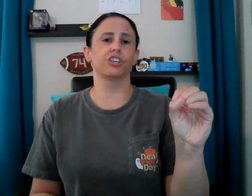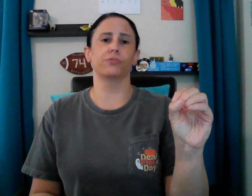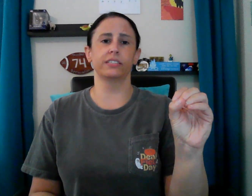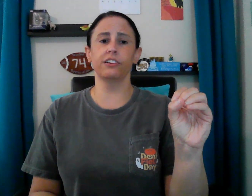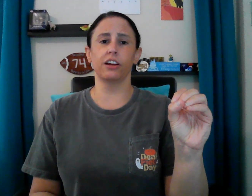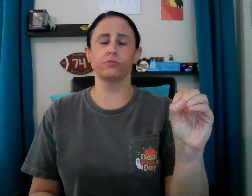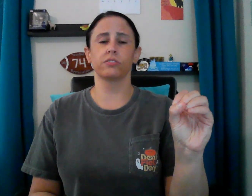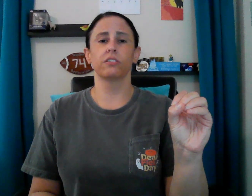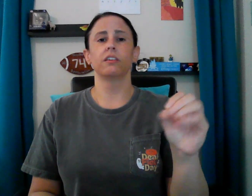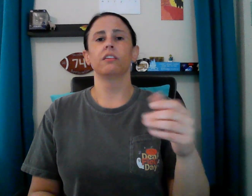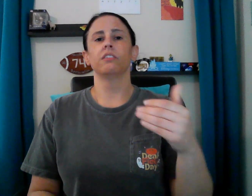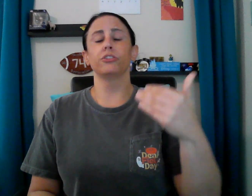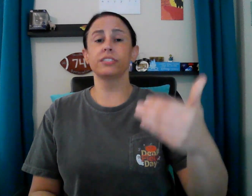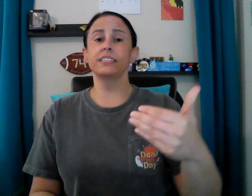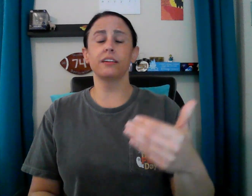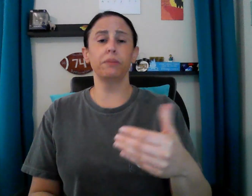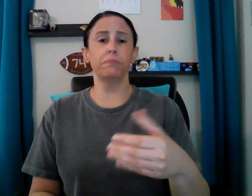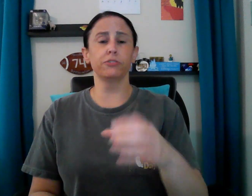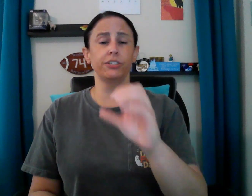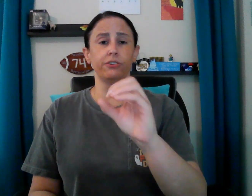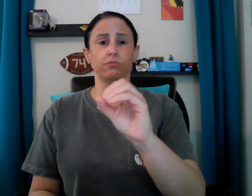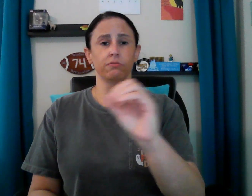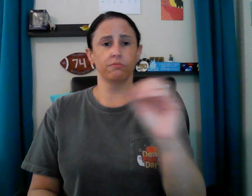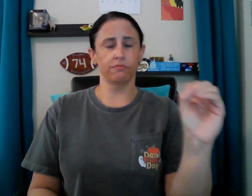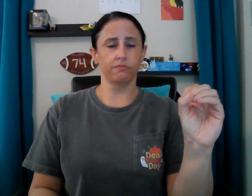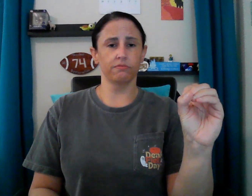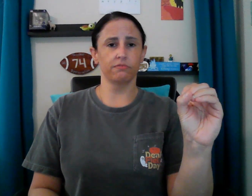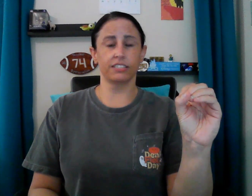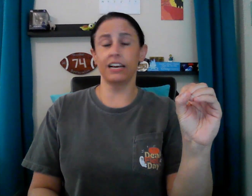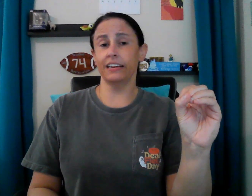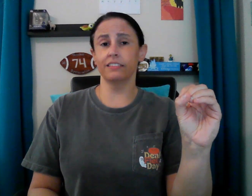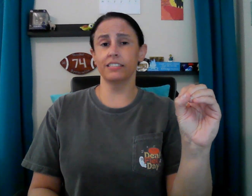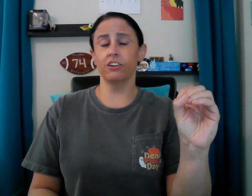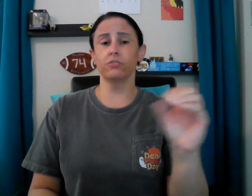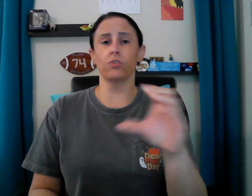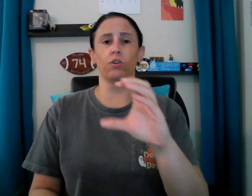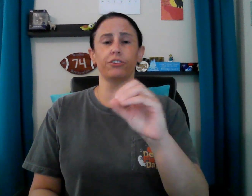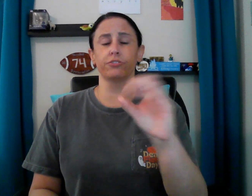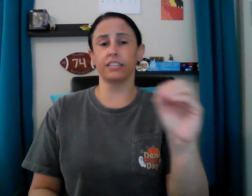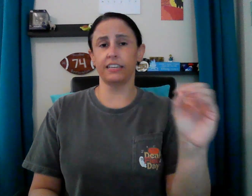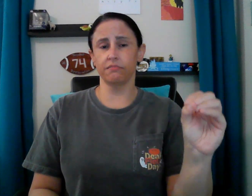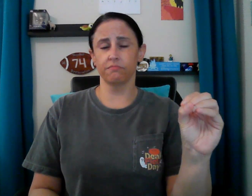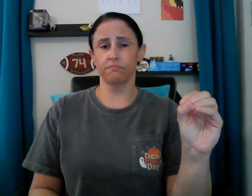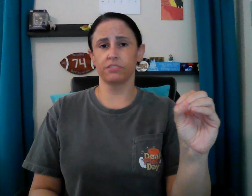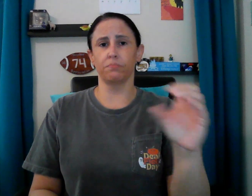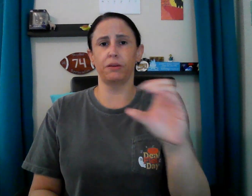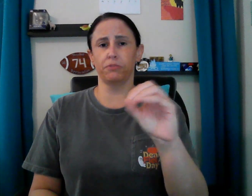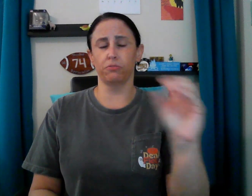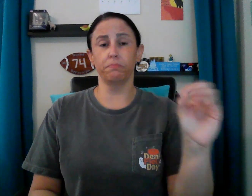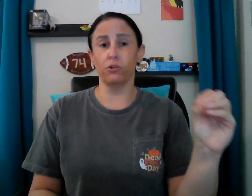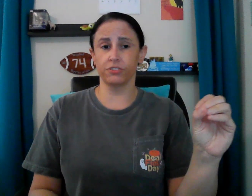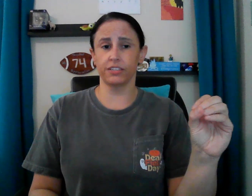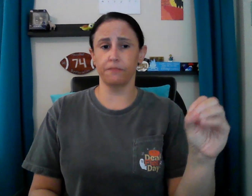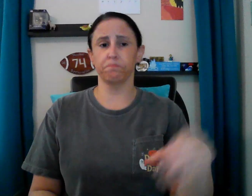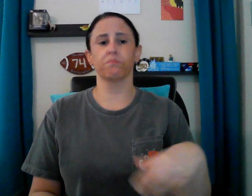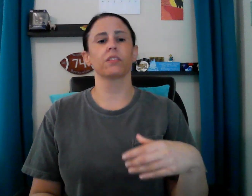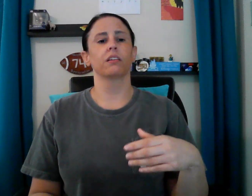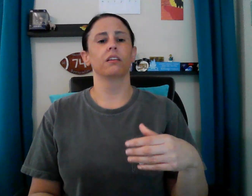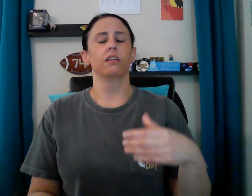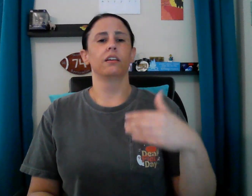the zeros. You'll see some people do sliding the zeros, or you'll see some people pulse them.